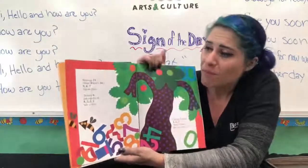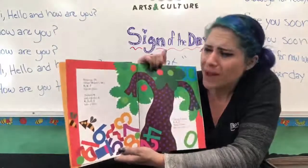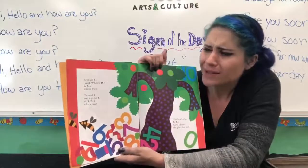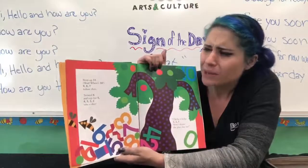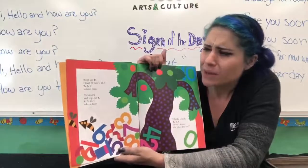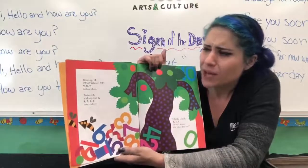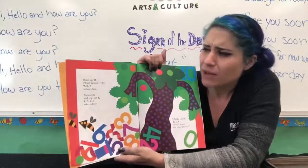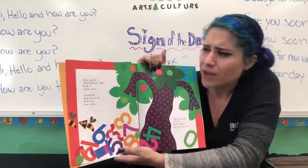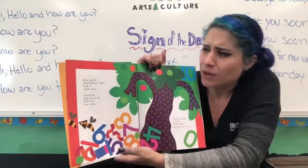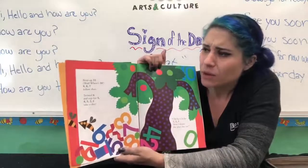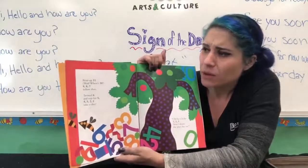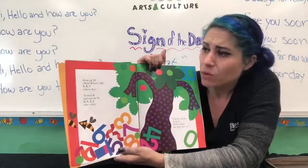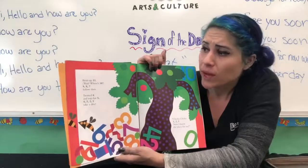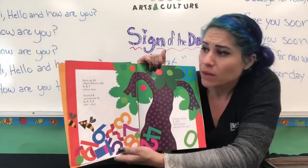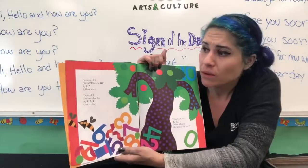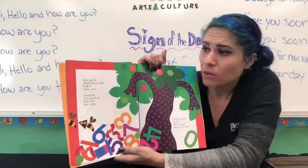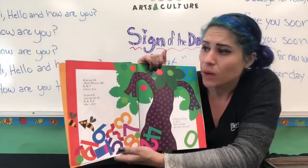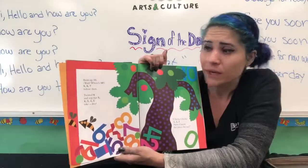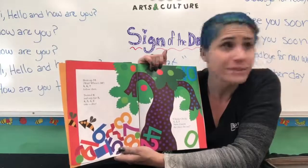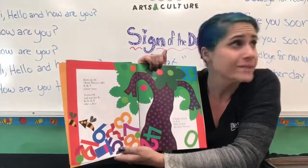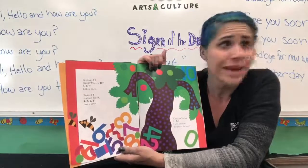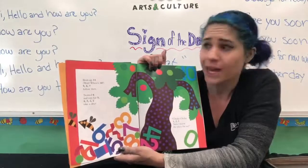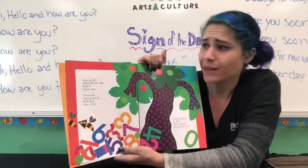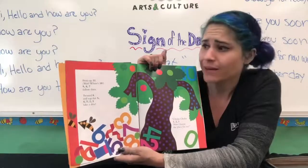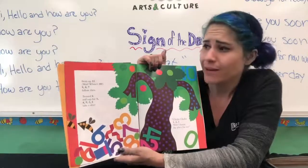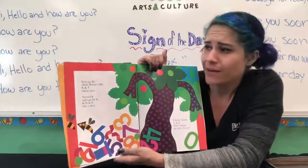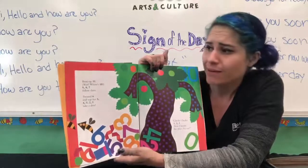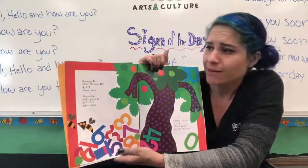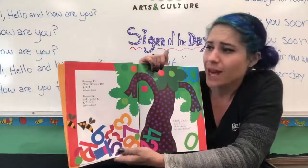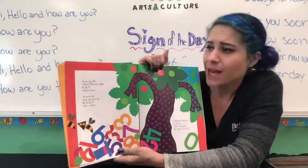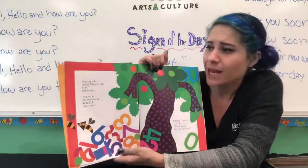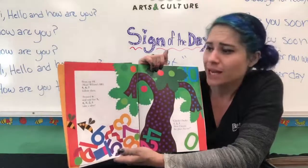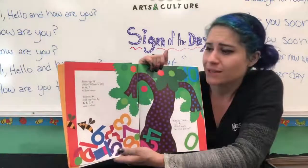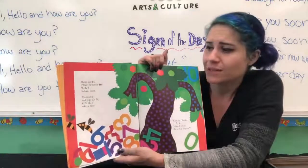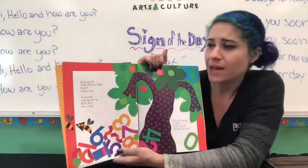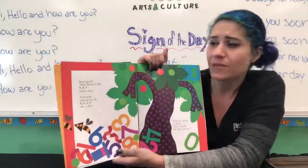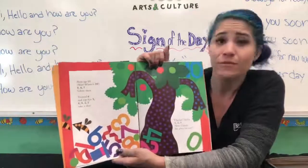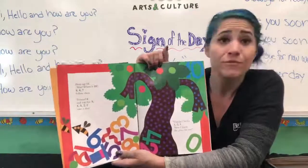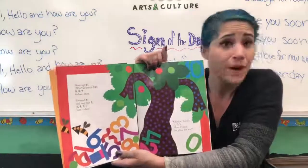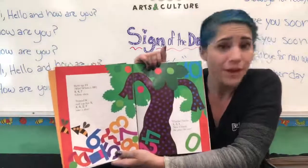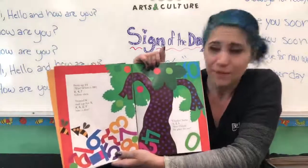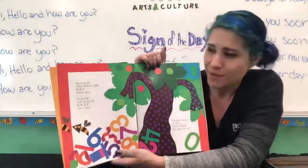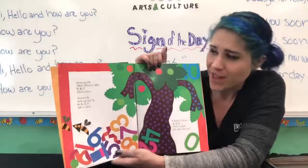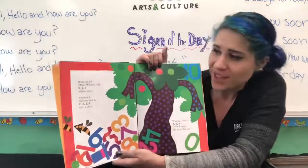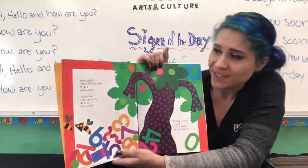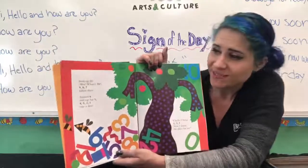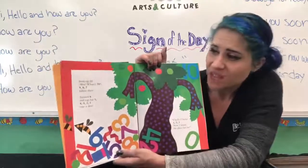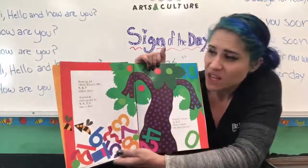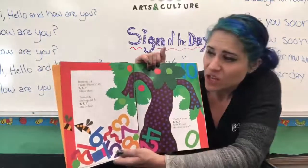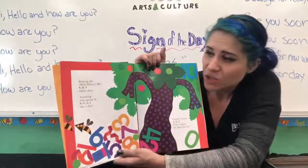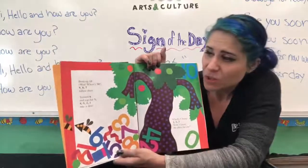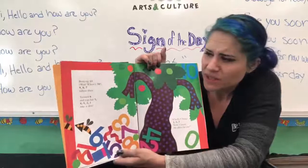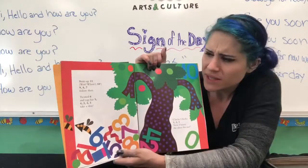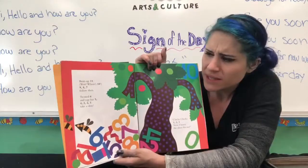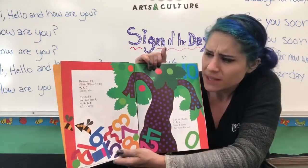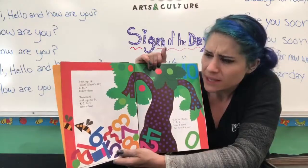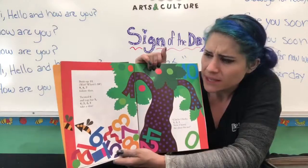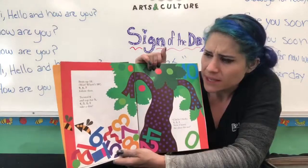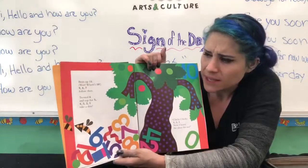Bent up 11, wait, where's 10? 9, 8, 7, follow then. Twisted 6 and